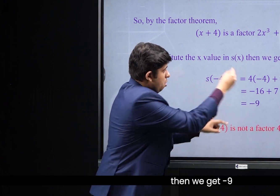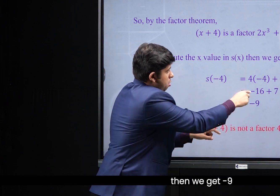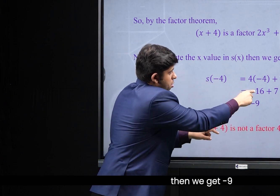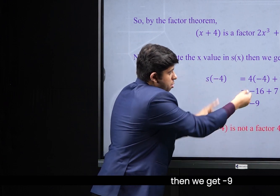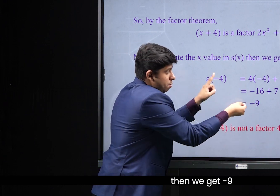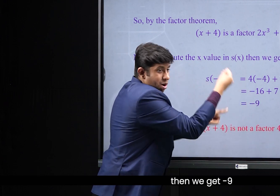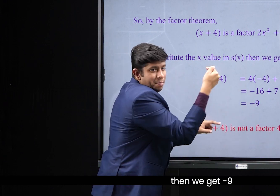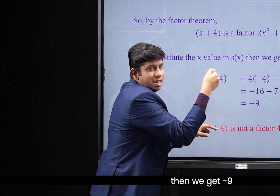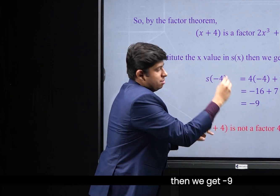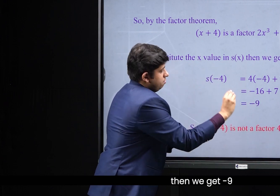9.